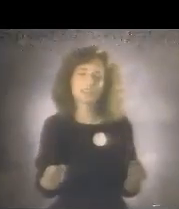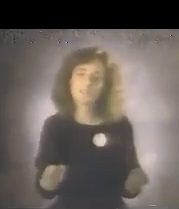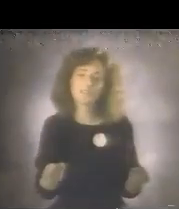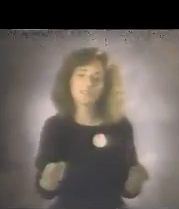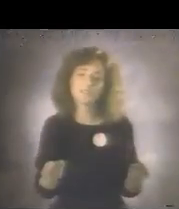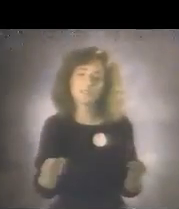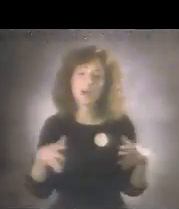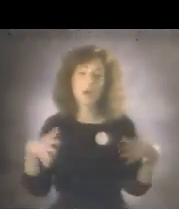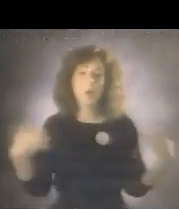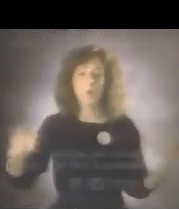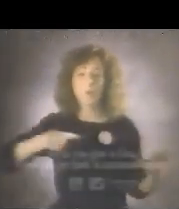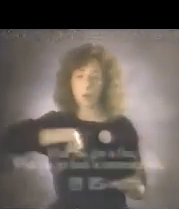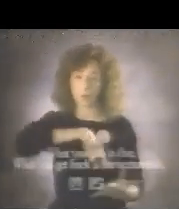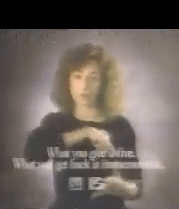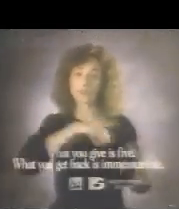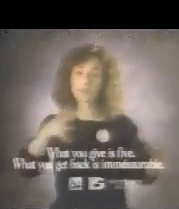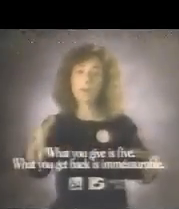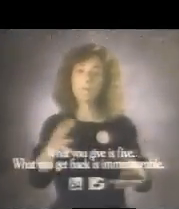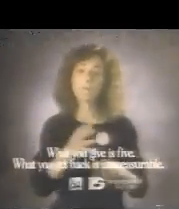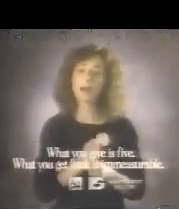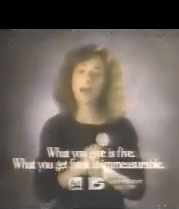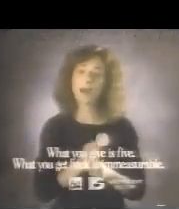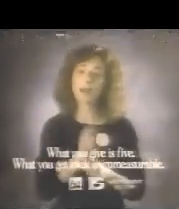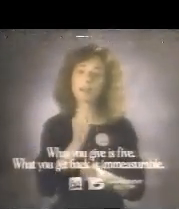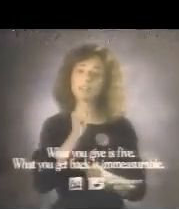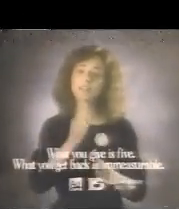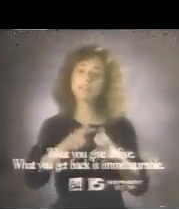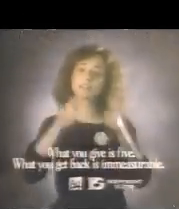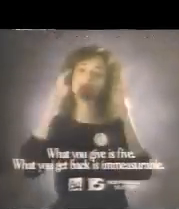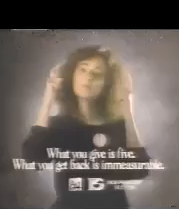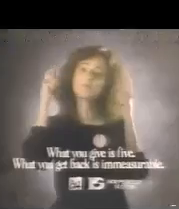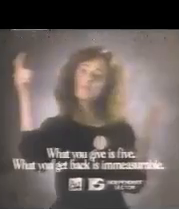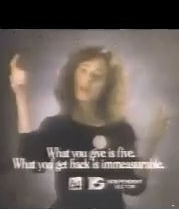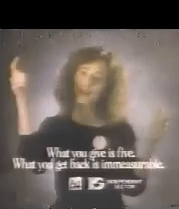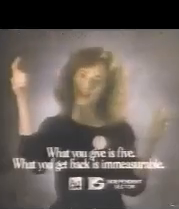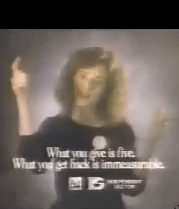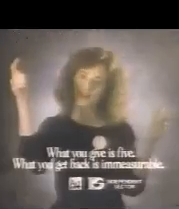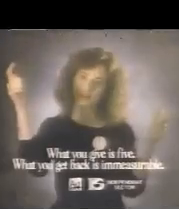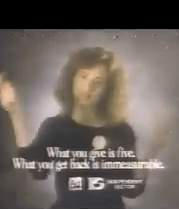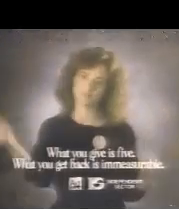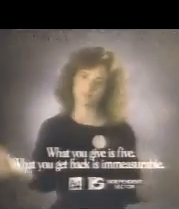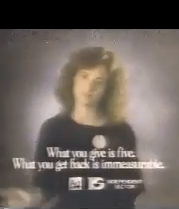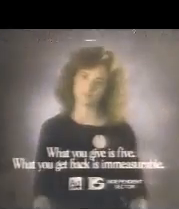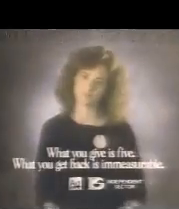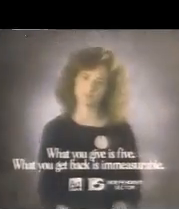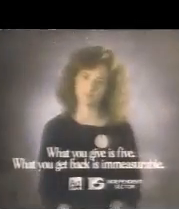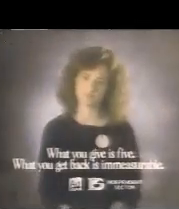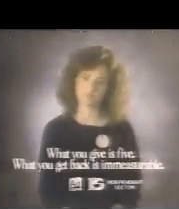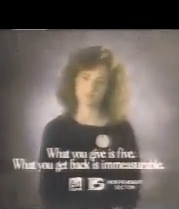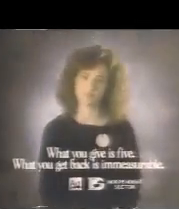give. And what we could get back is immeasurable.